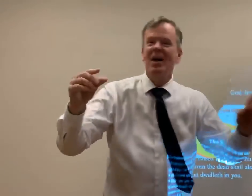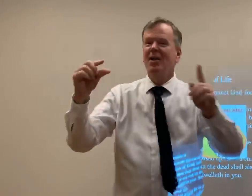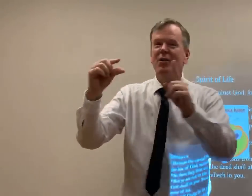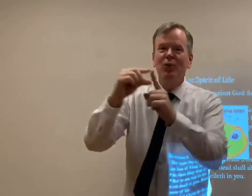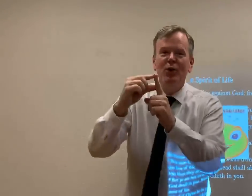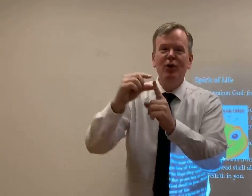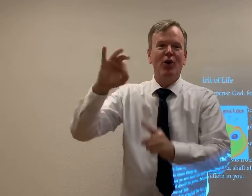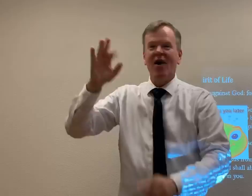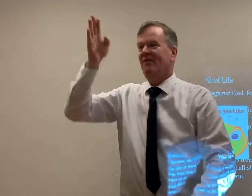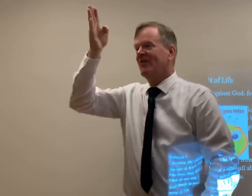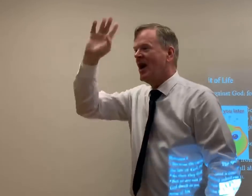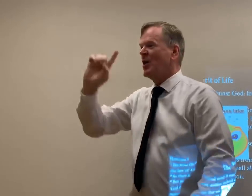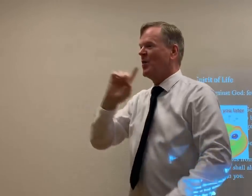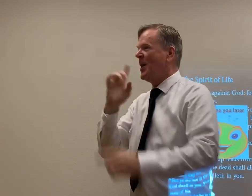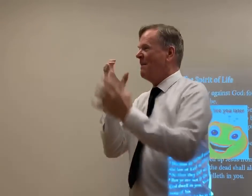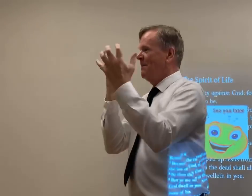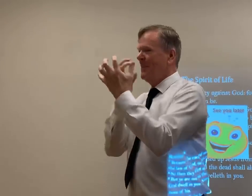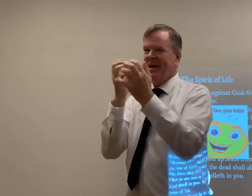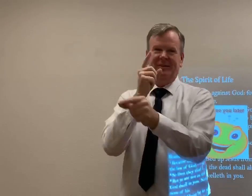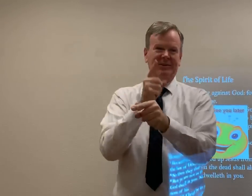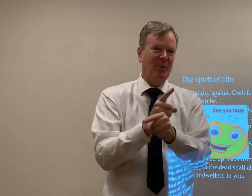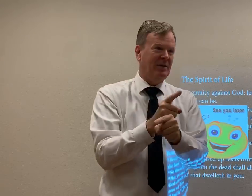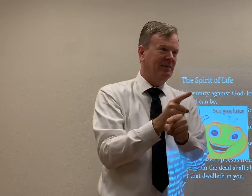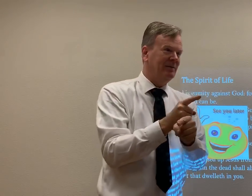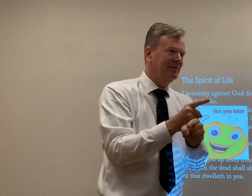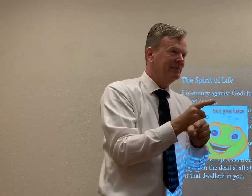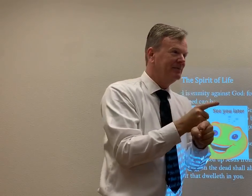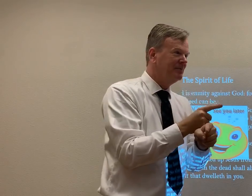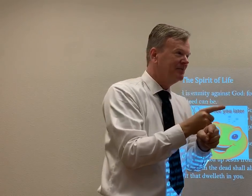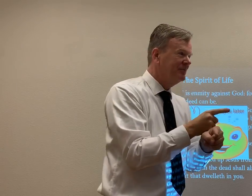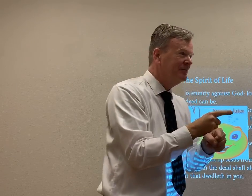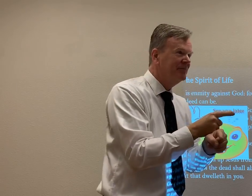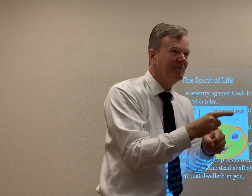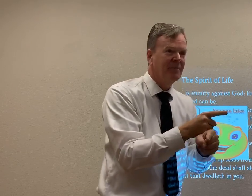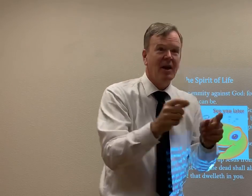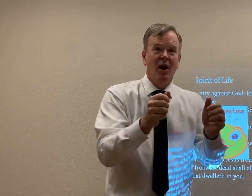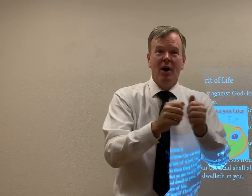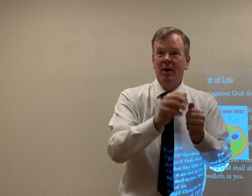Okay. The Word of God is really amazing, correct?